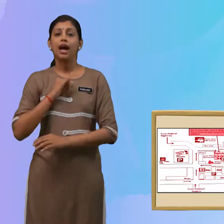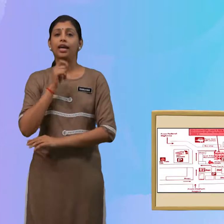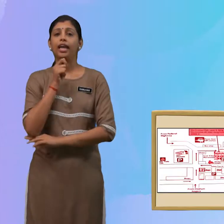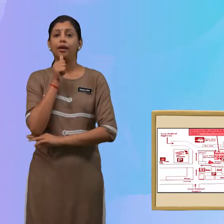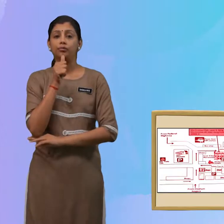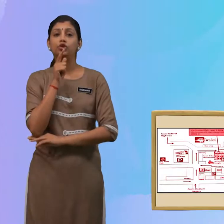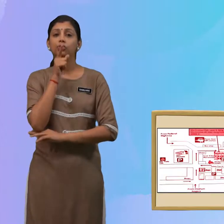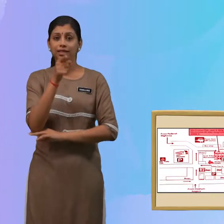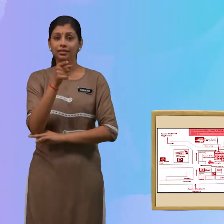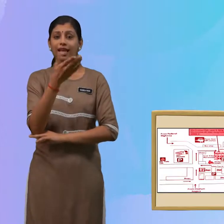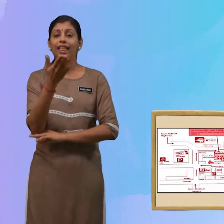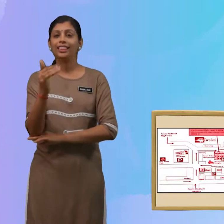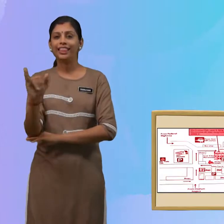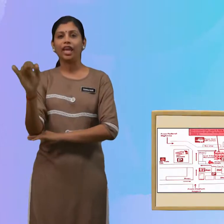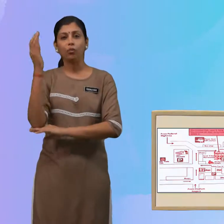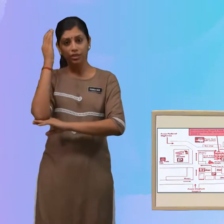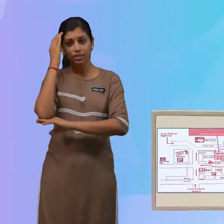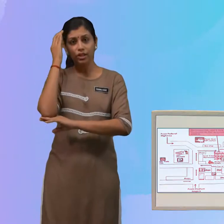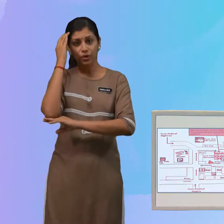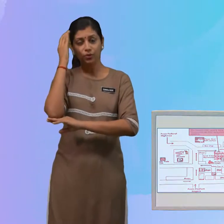I am sure they will know.